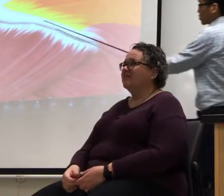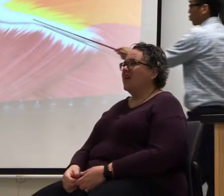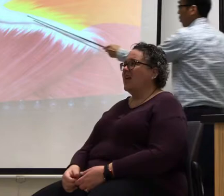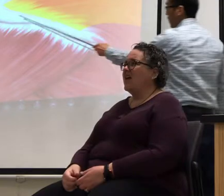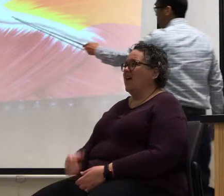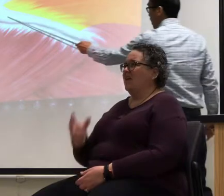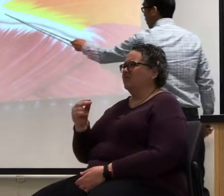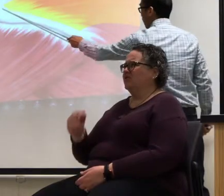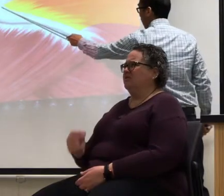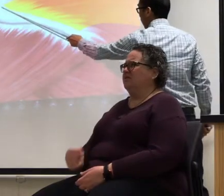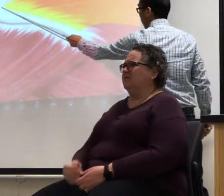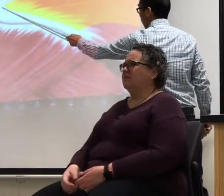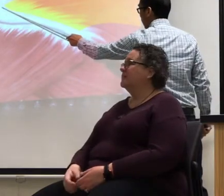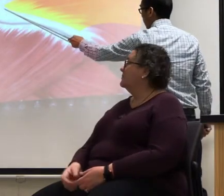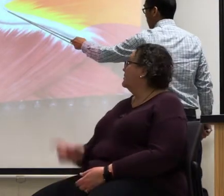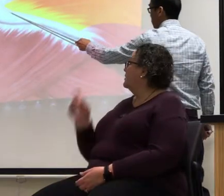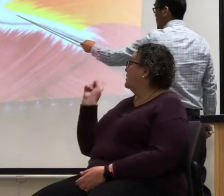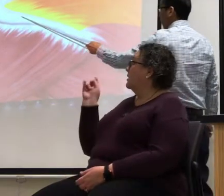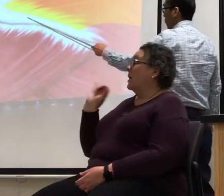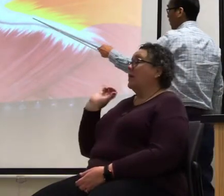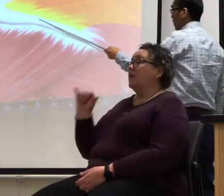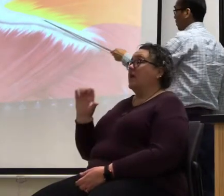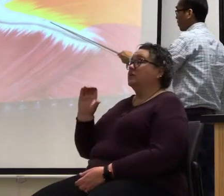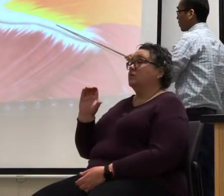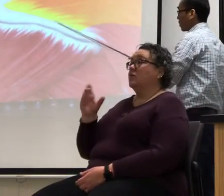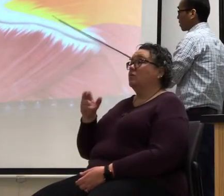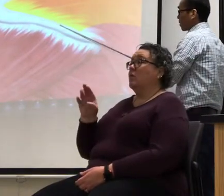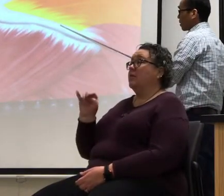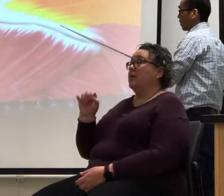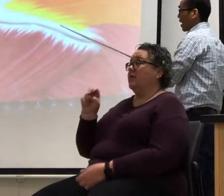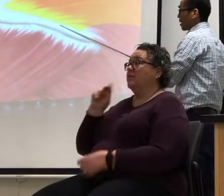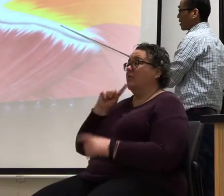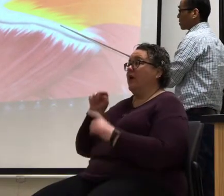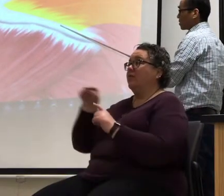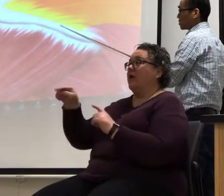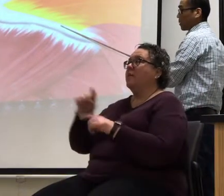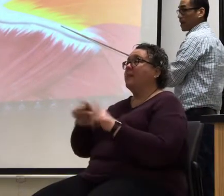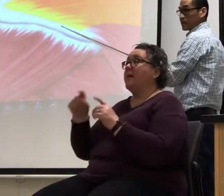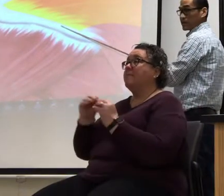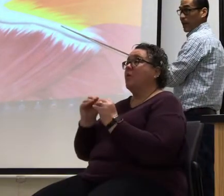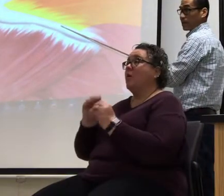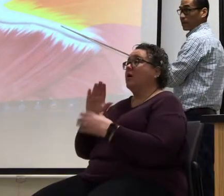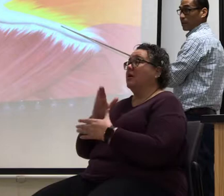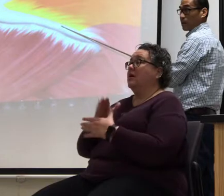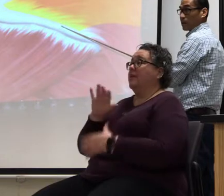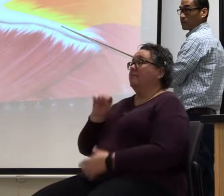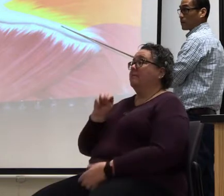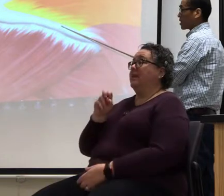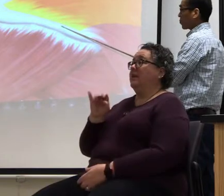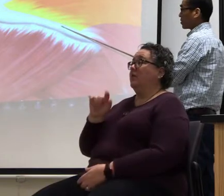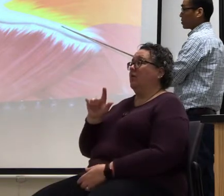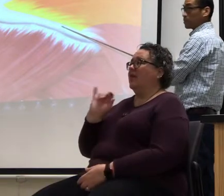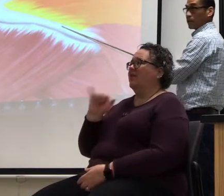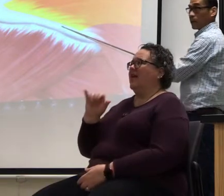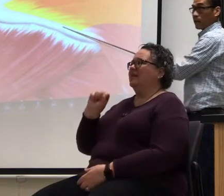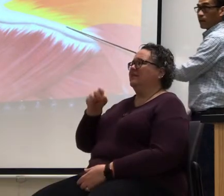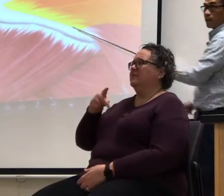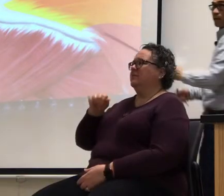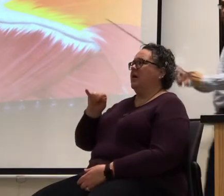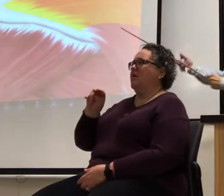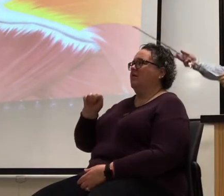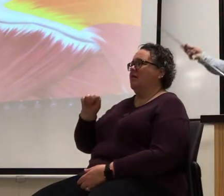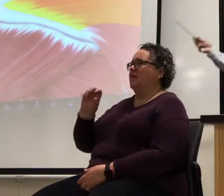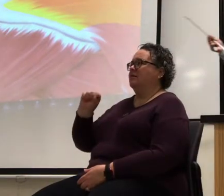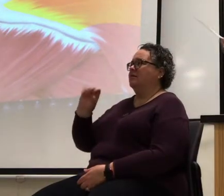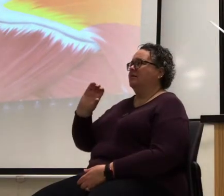Okay, that's acromion way out there. But as you go more medial, that is spina scapula. So that's where it's inserting.